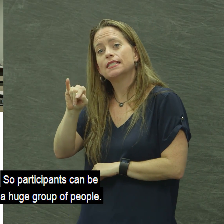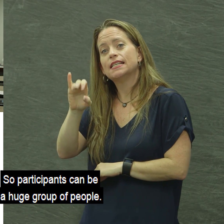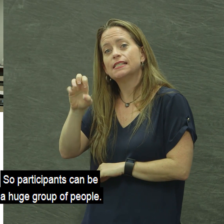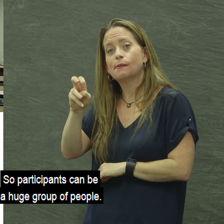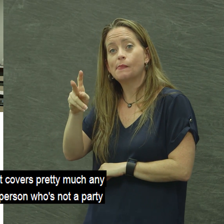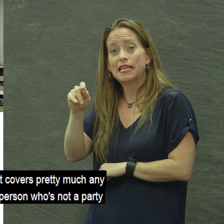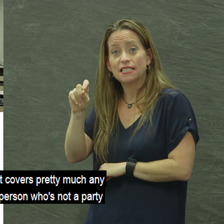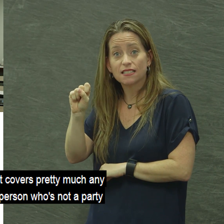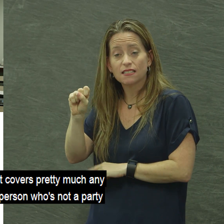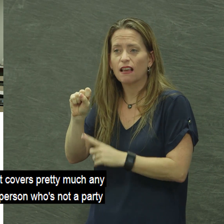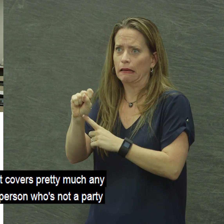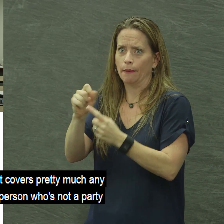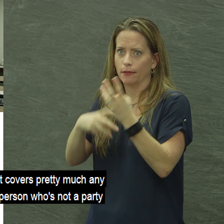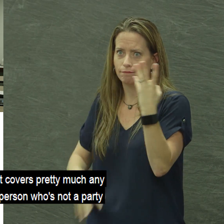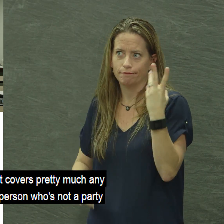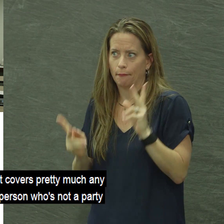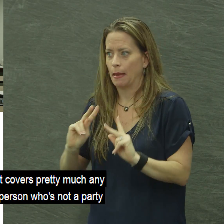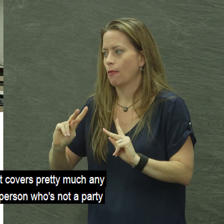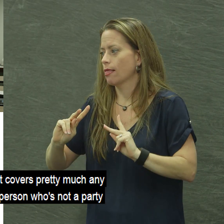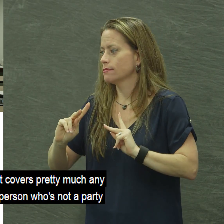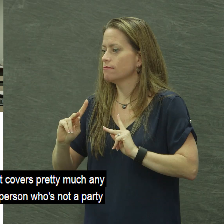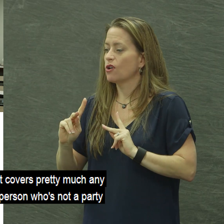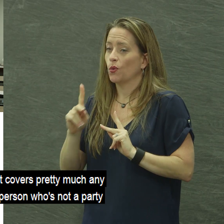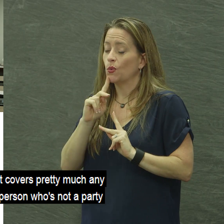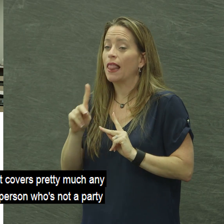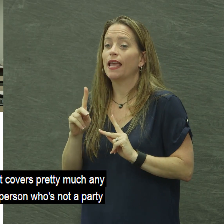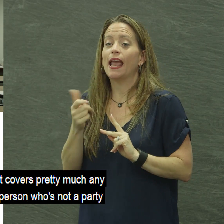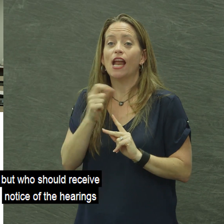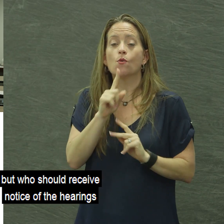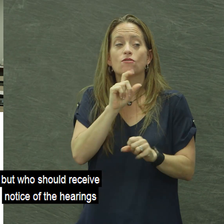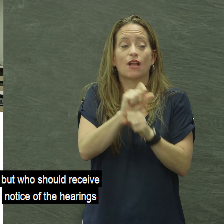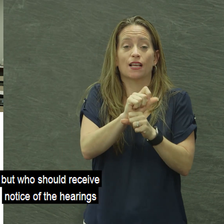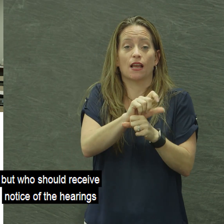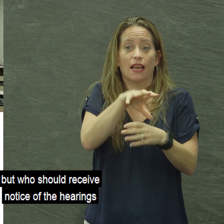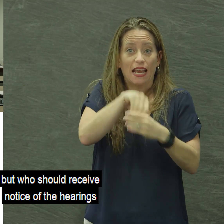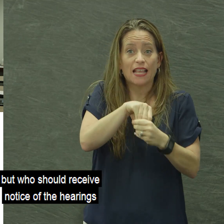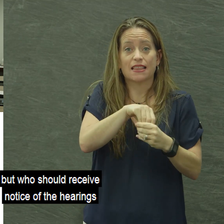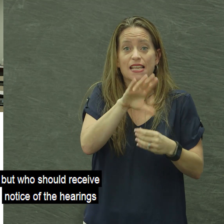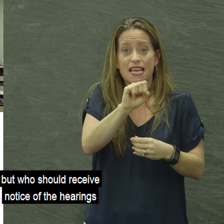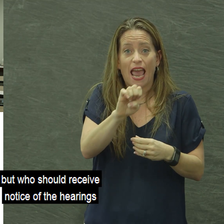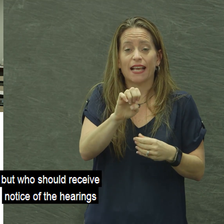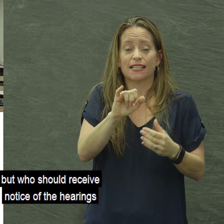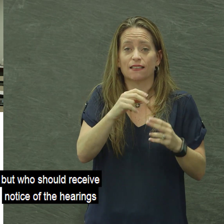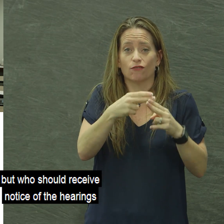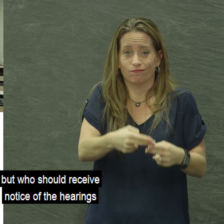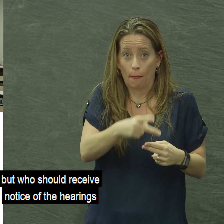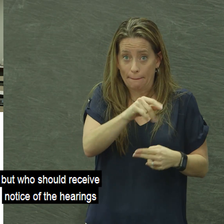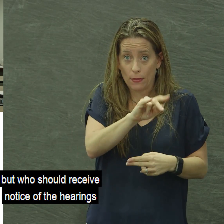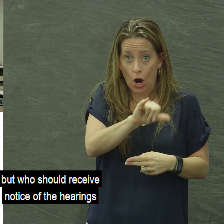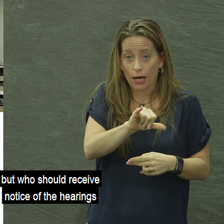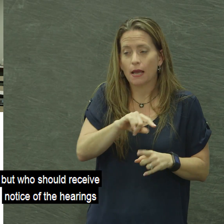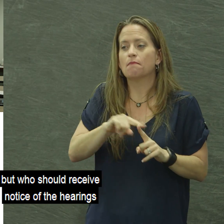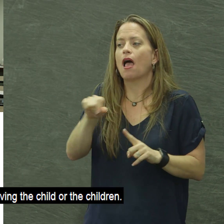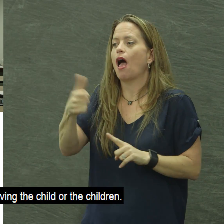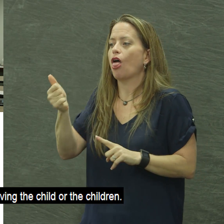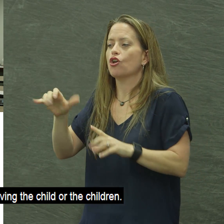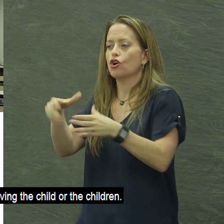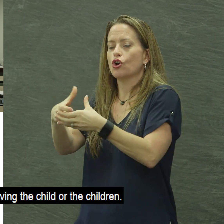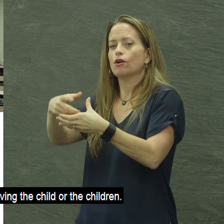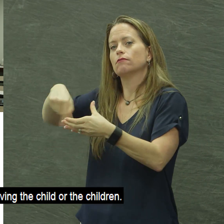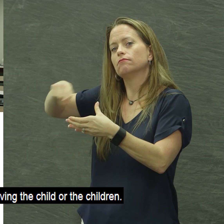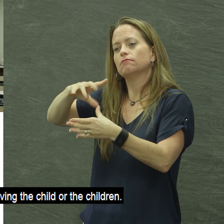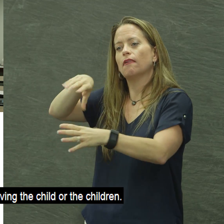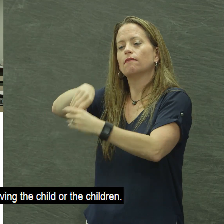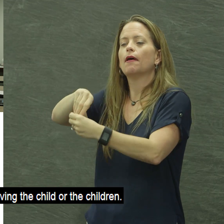people. It covers pretty much any person who's not a party, but who should receive notice of the hearings